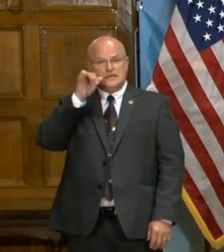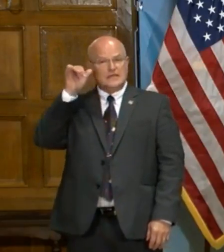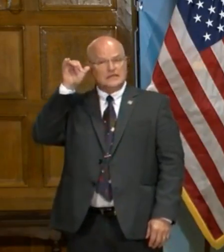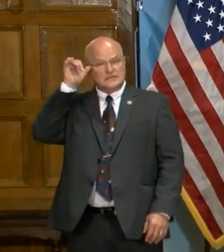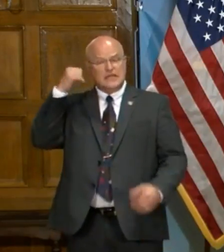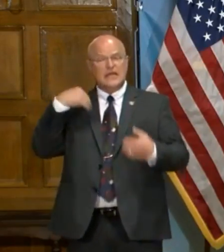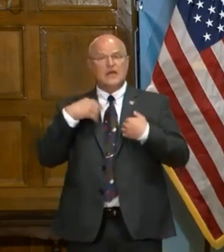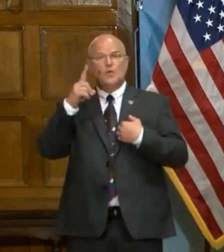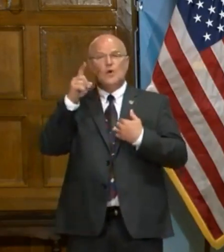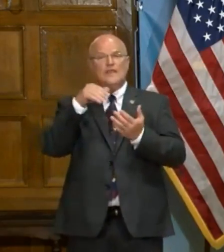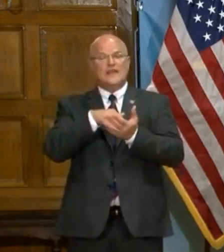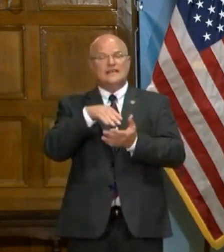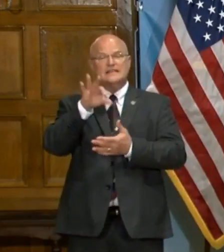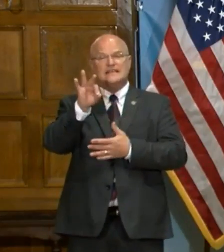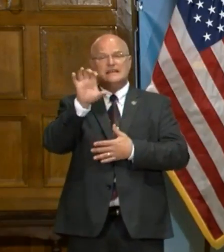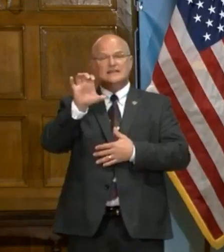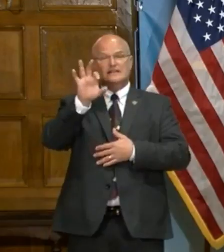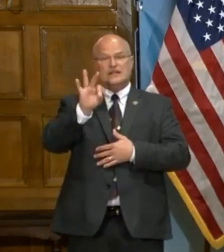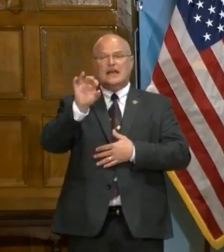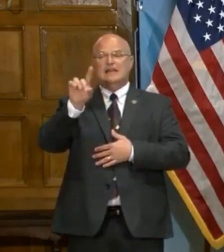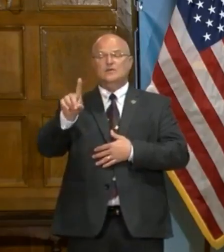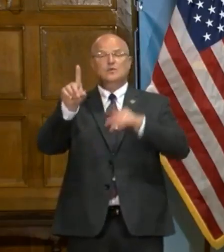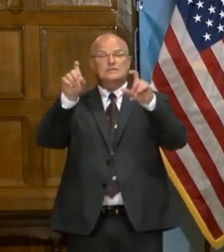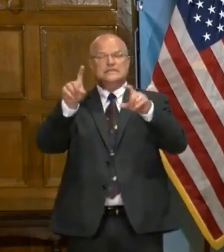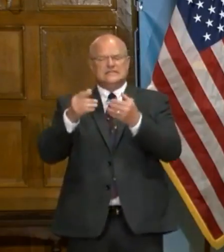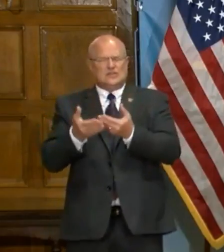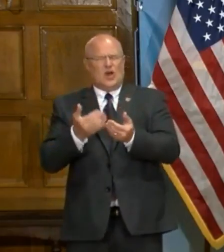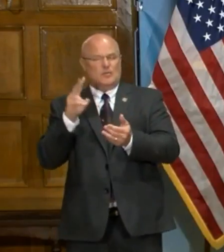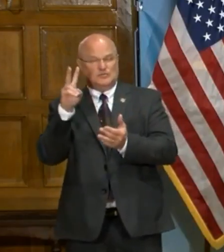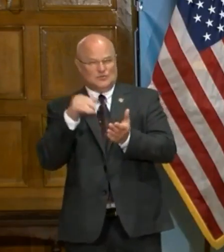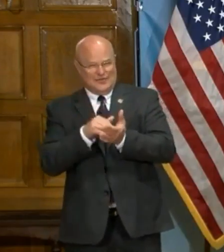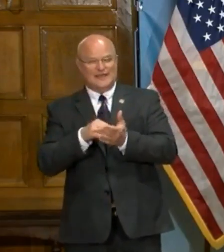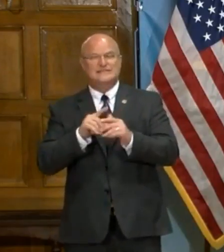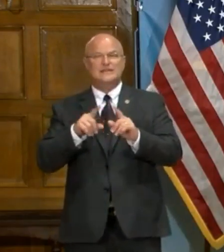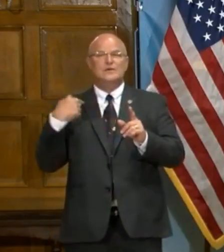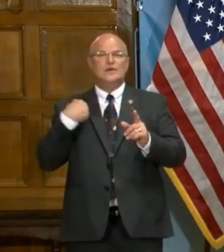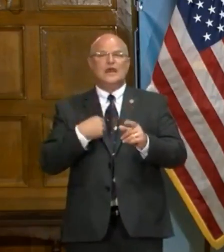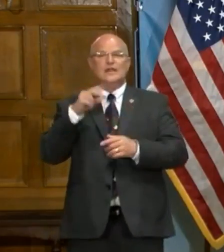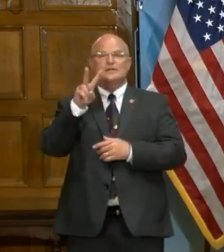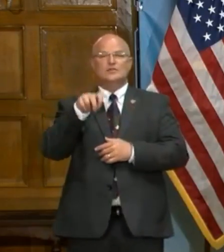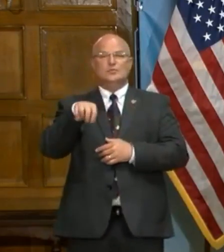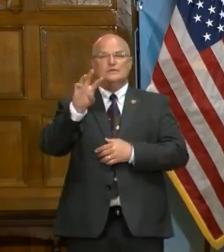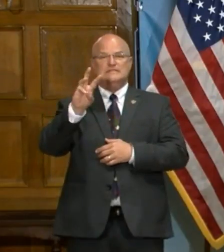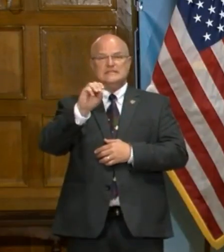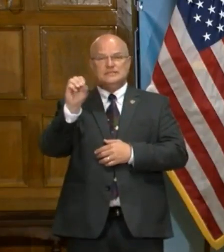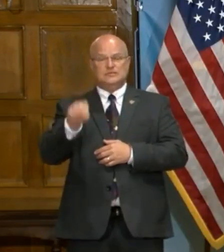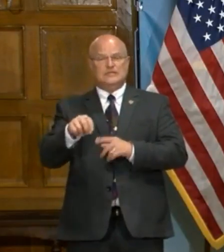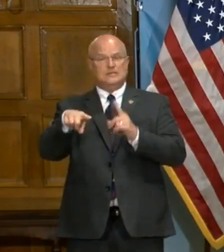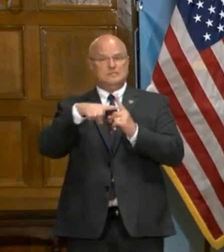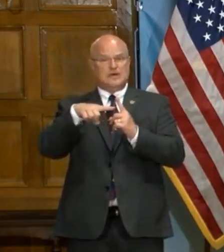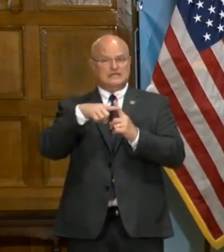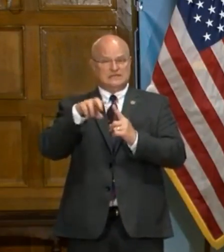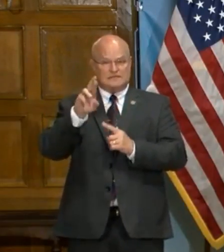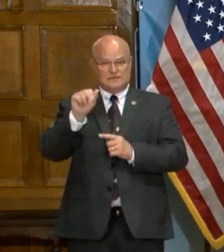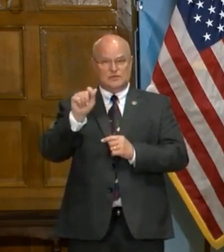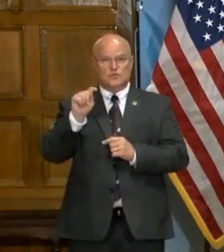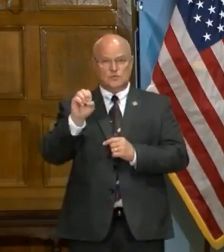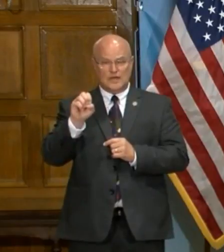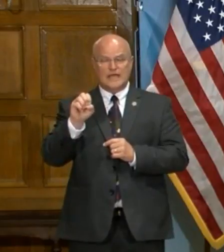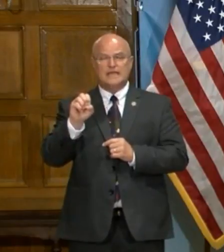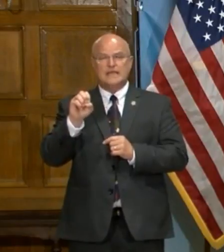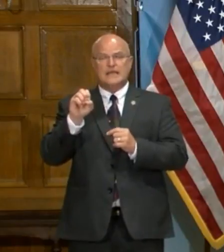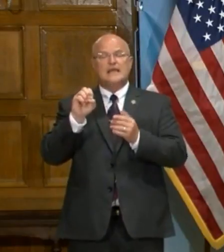able to do 1,991 tests, almost 2,000, and we had a 2.6% positivity rate,